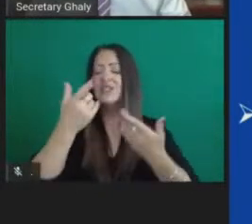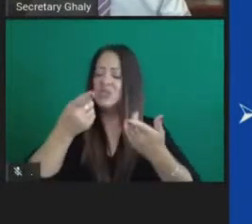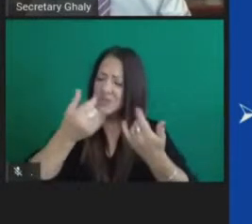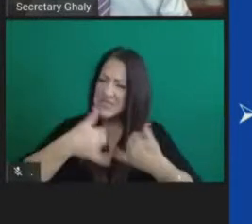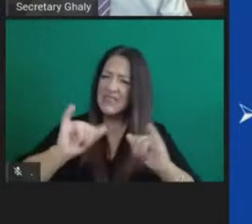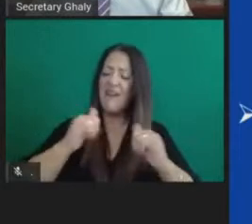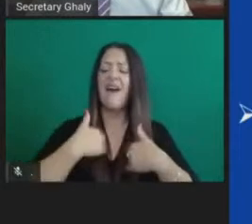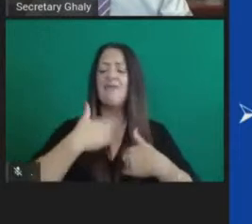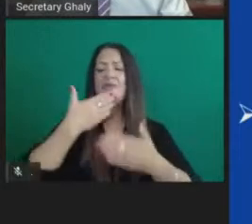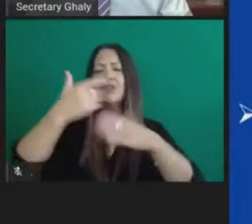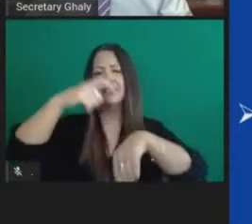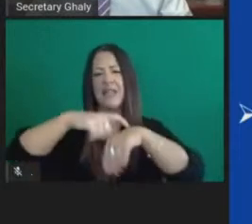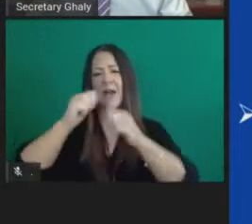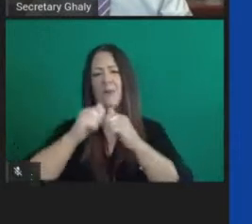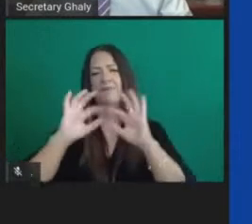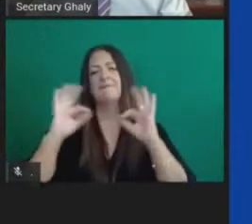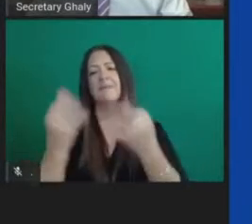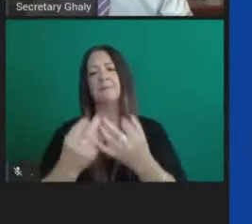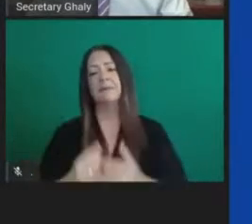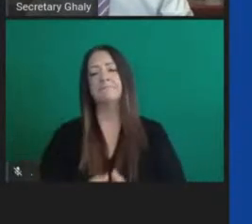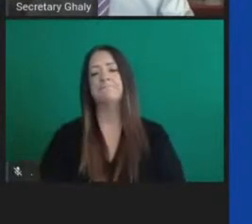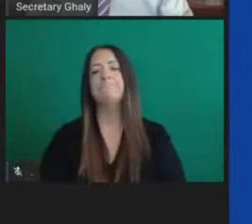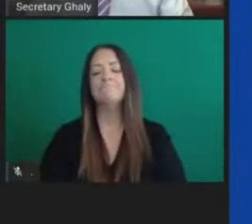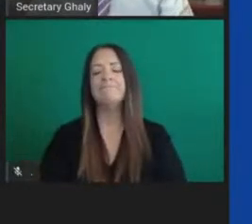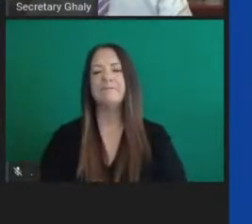safe time for everyone.